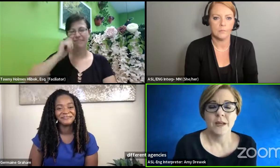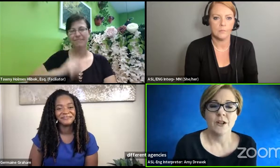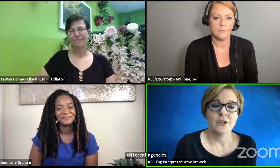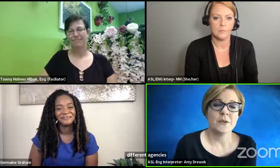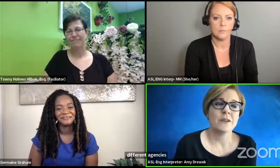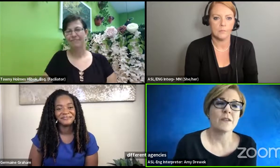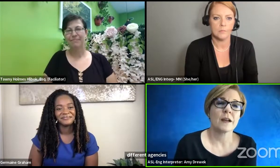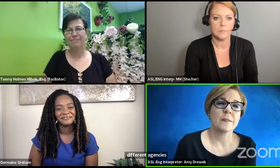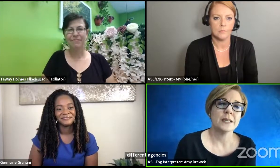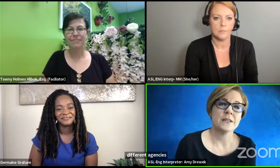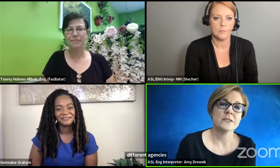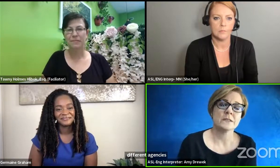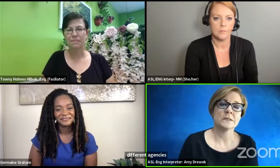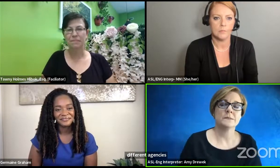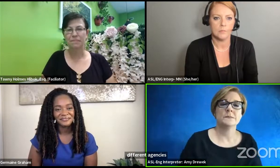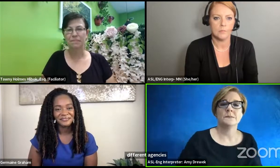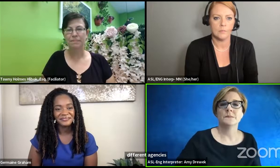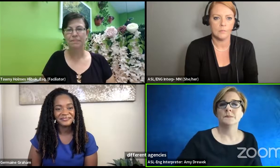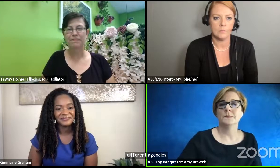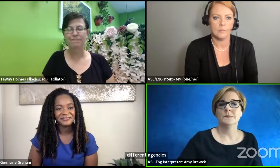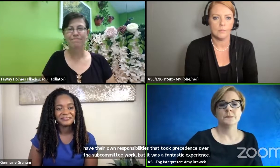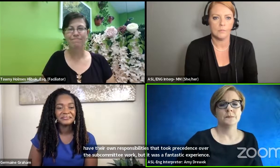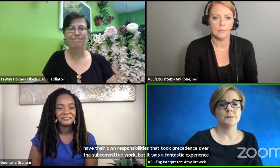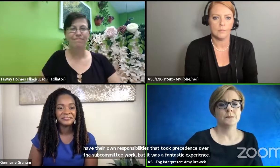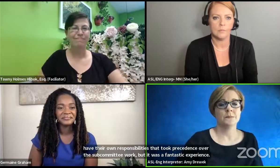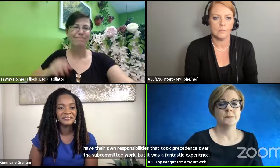recommend we include in our recommendation.